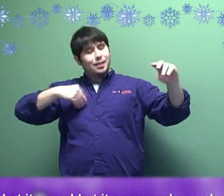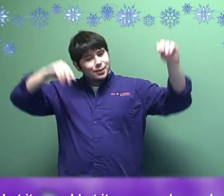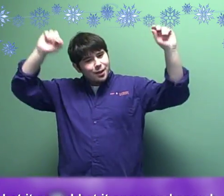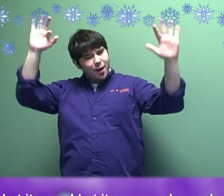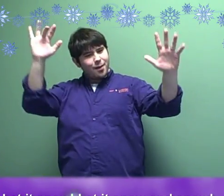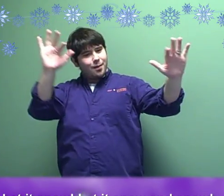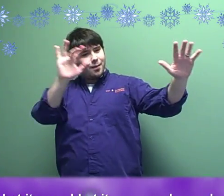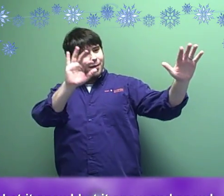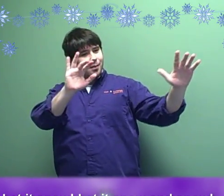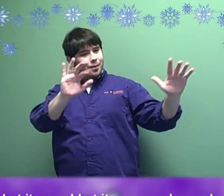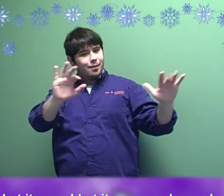snow.